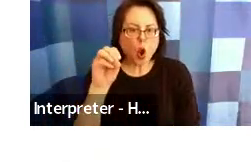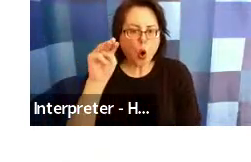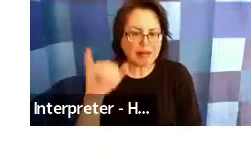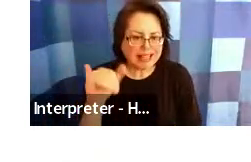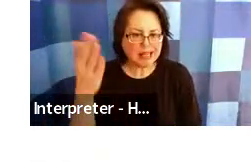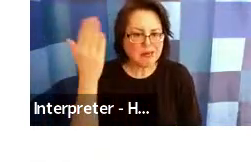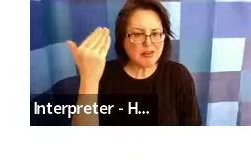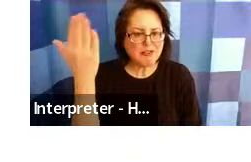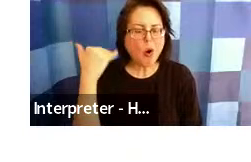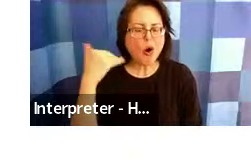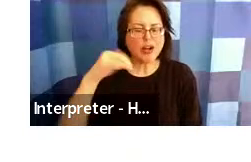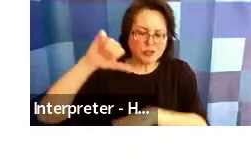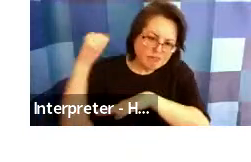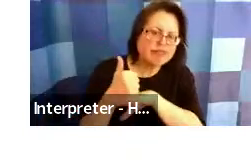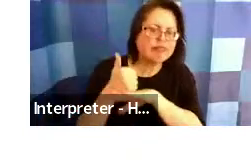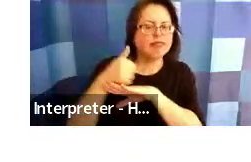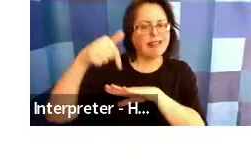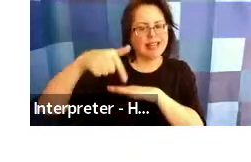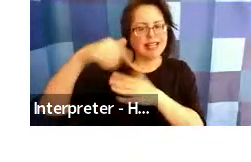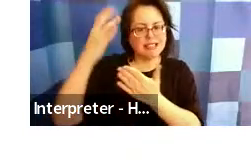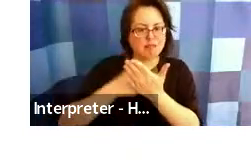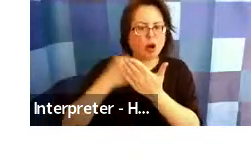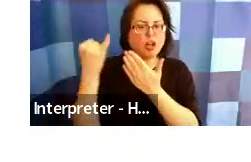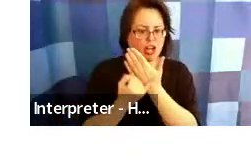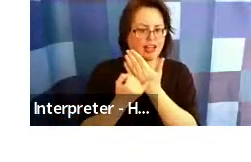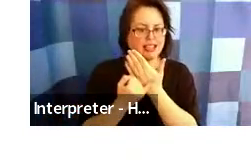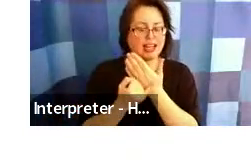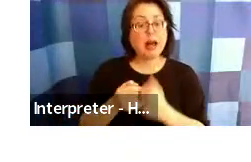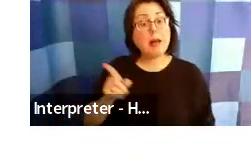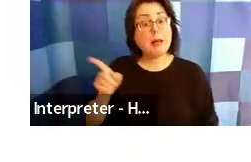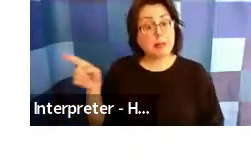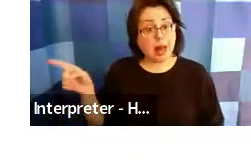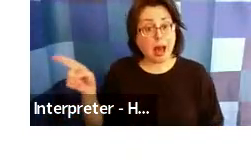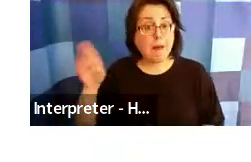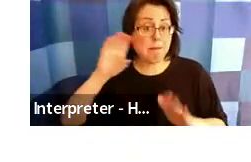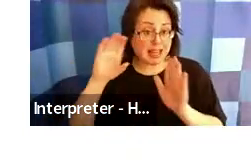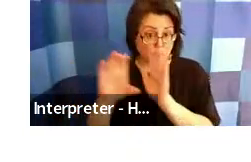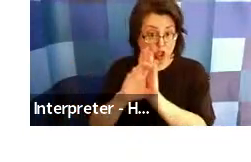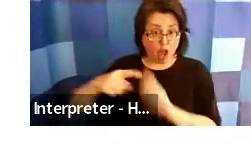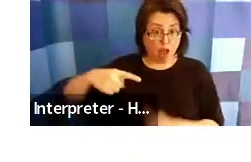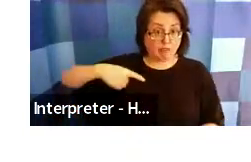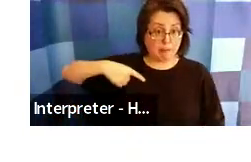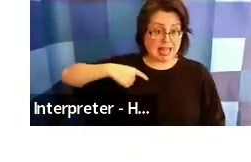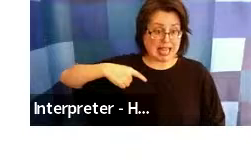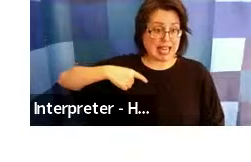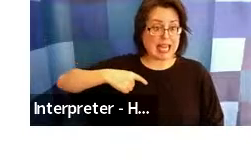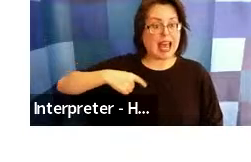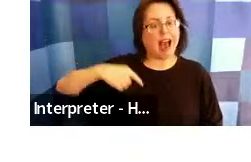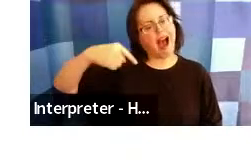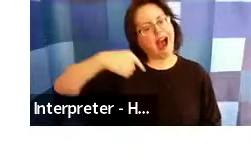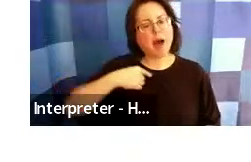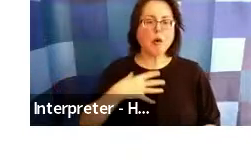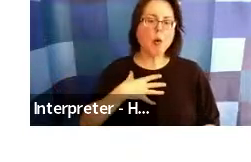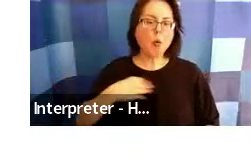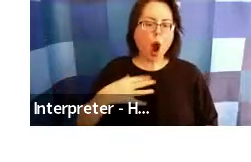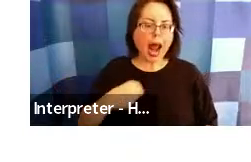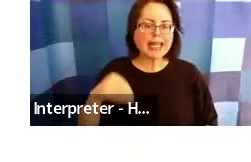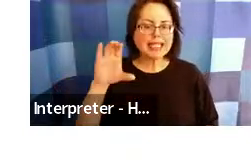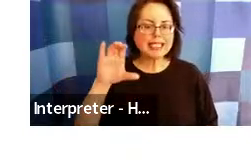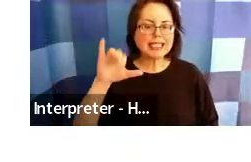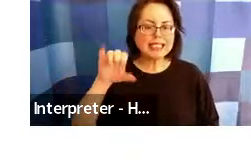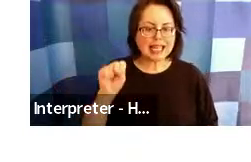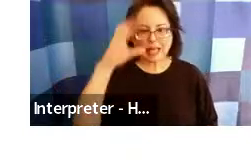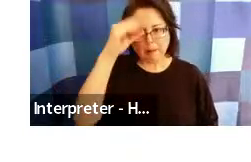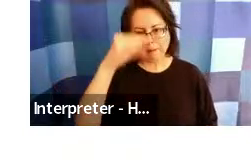stand up this project. The picture on the screen is of me of a white cis man with short